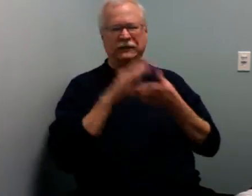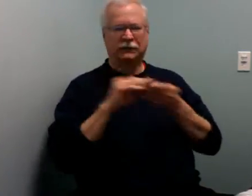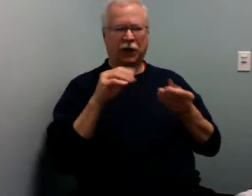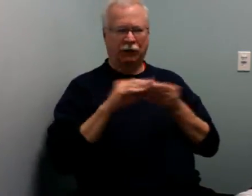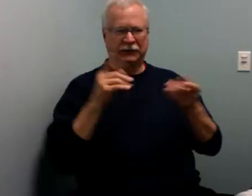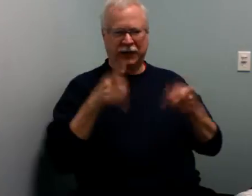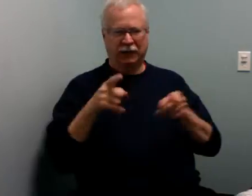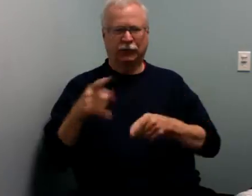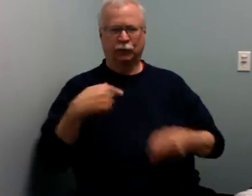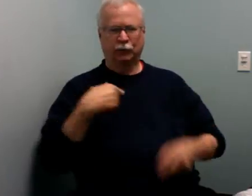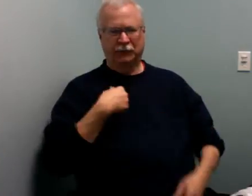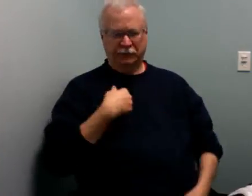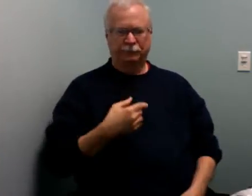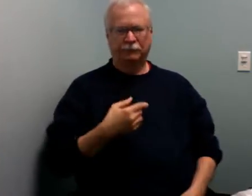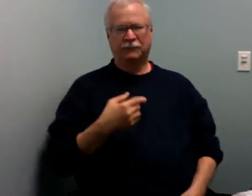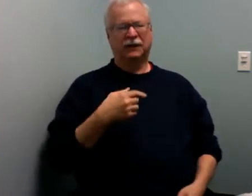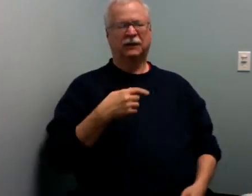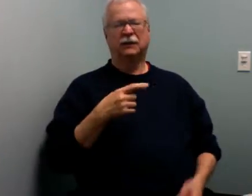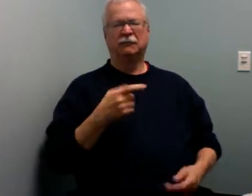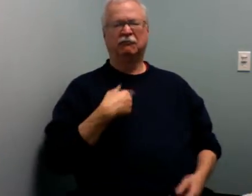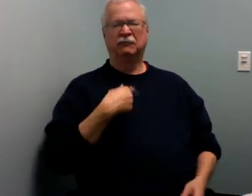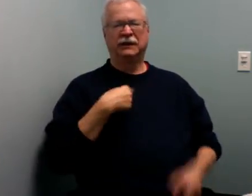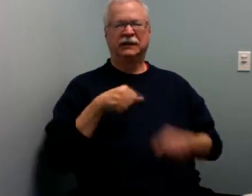I'd like to tell you a funny story that happened to me.